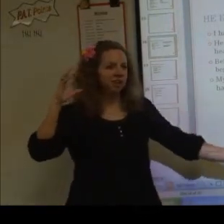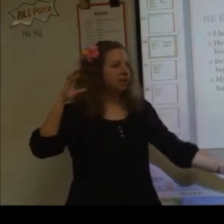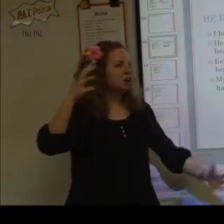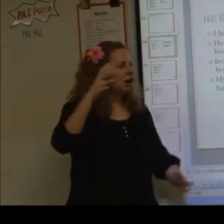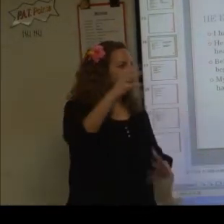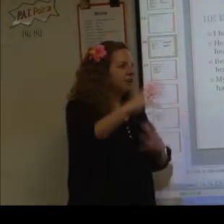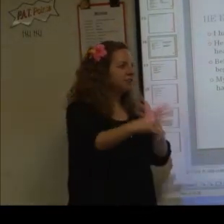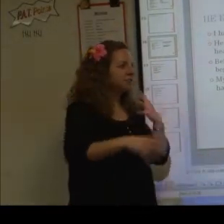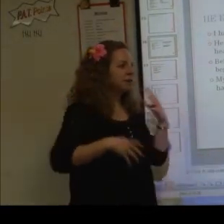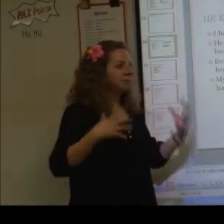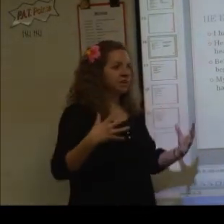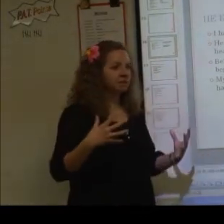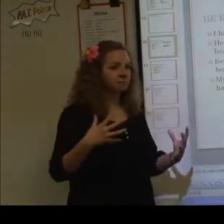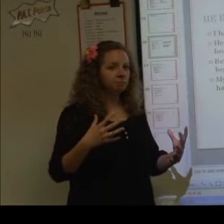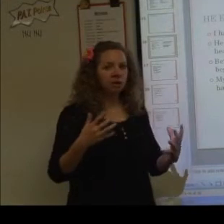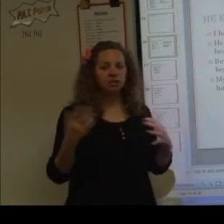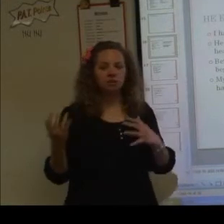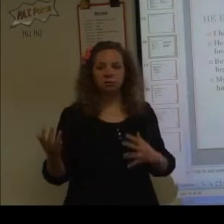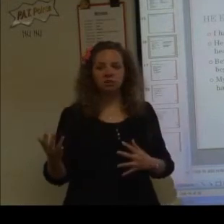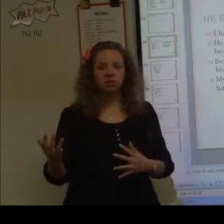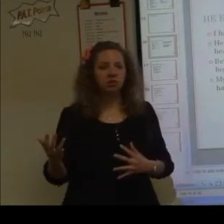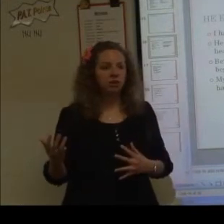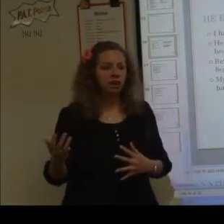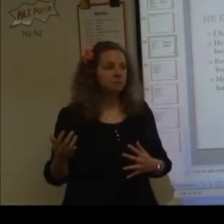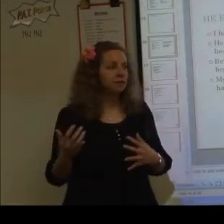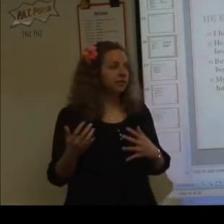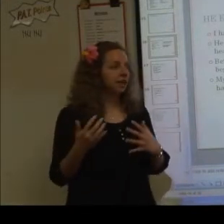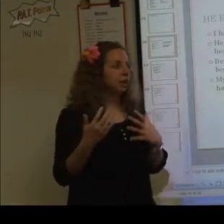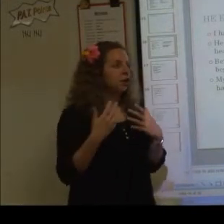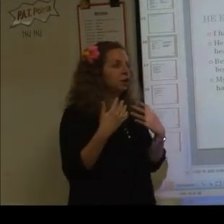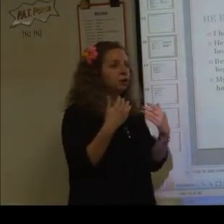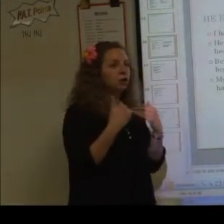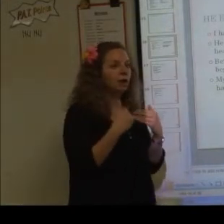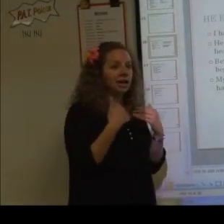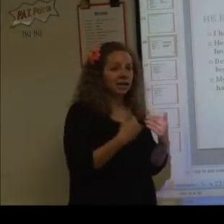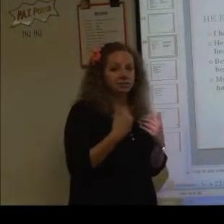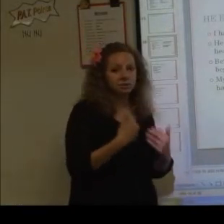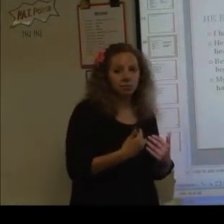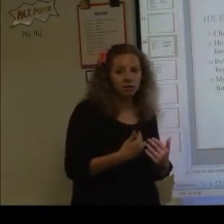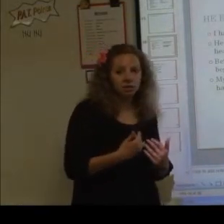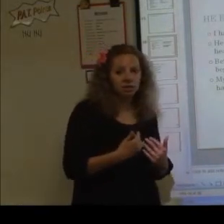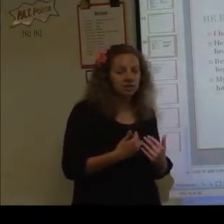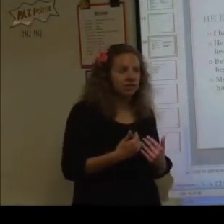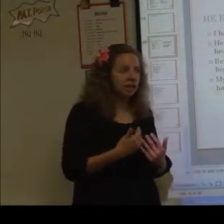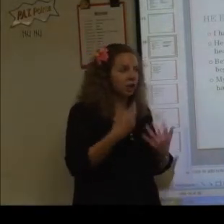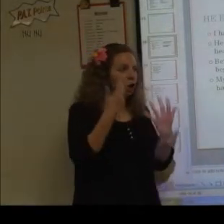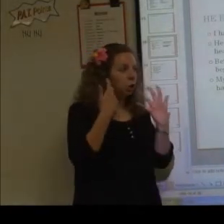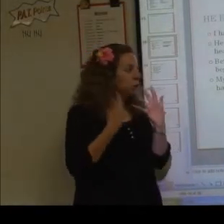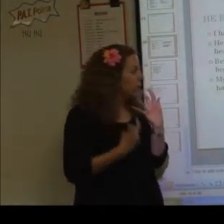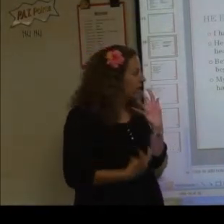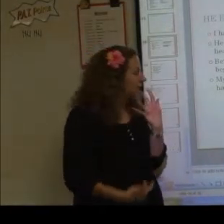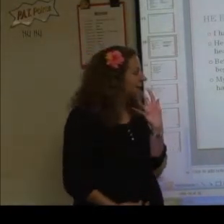like all of my being, but another person could look at it and be like, who I am as a person, like who I